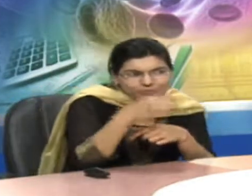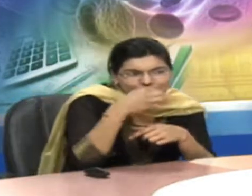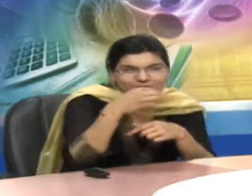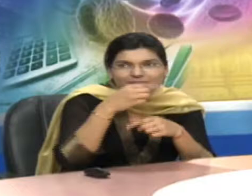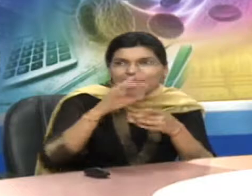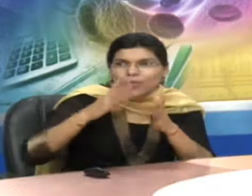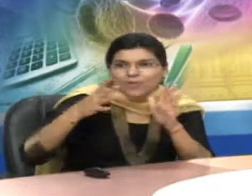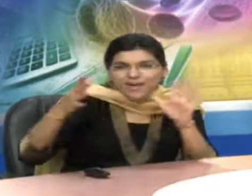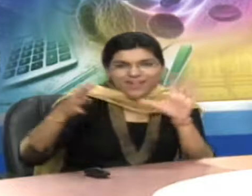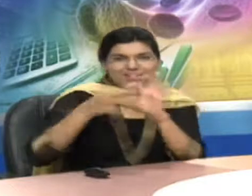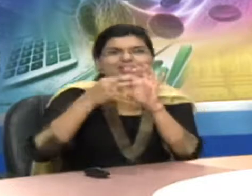animals,